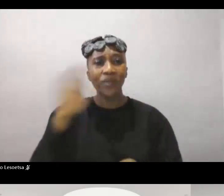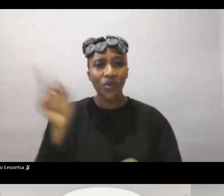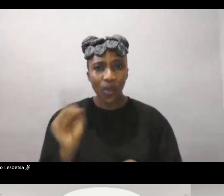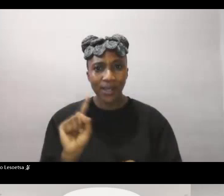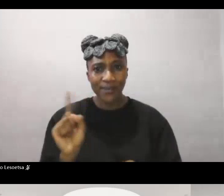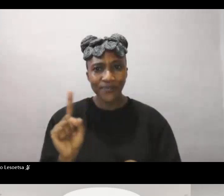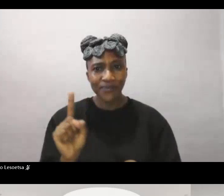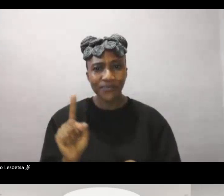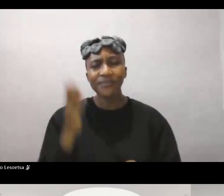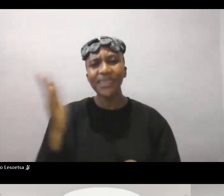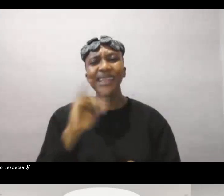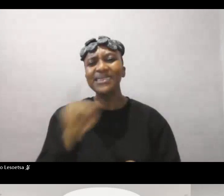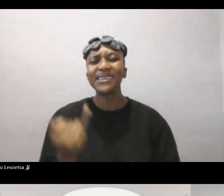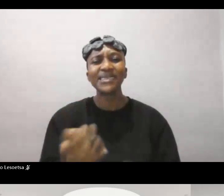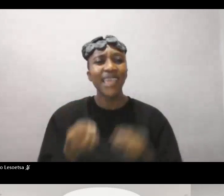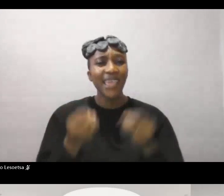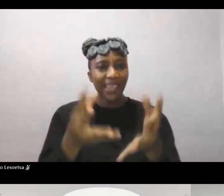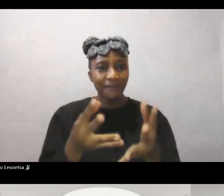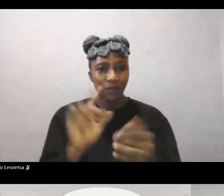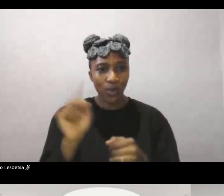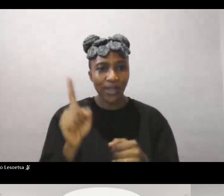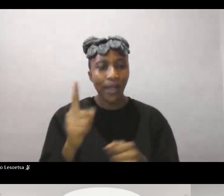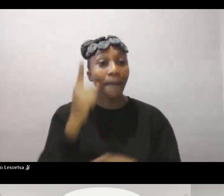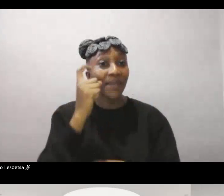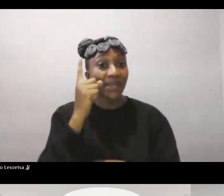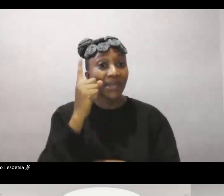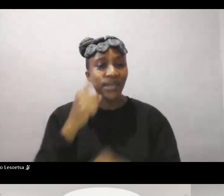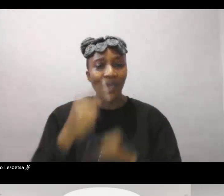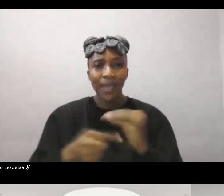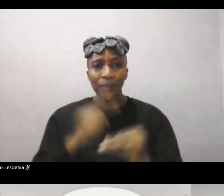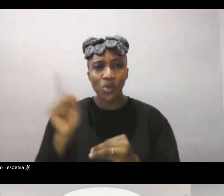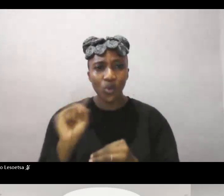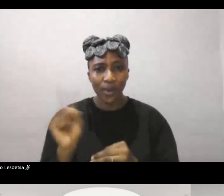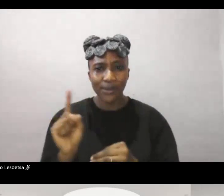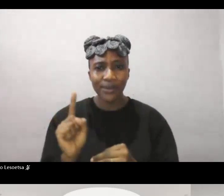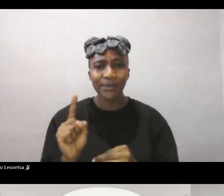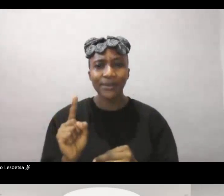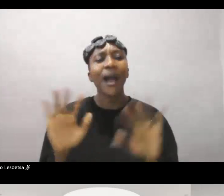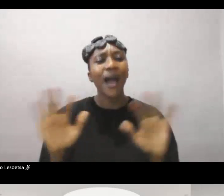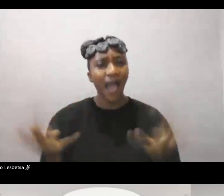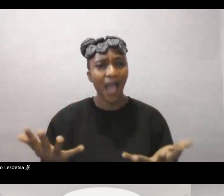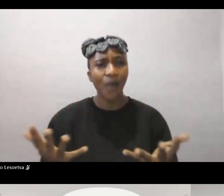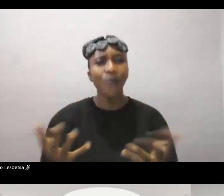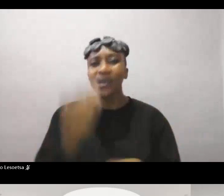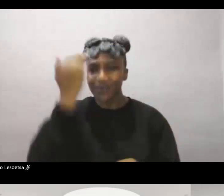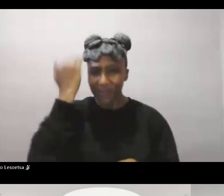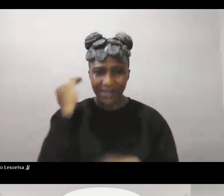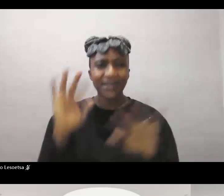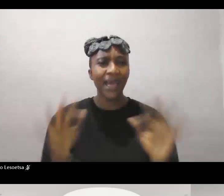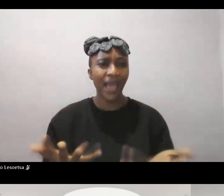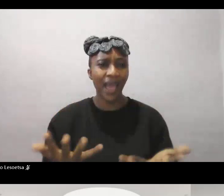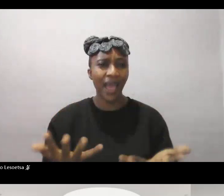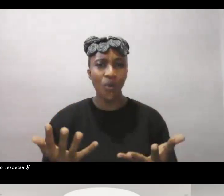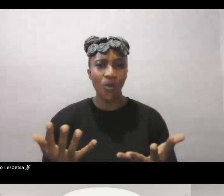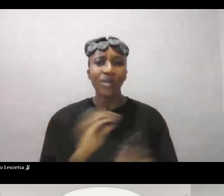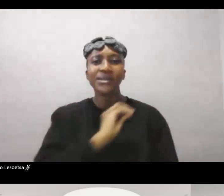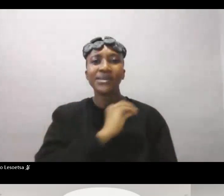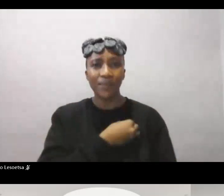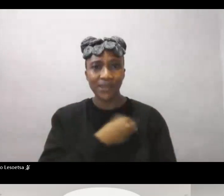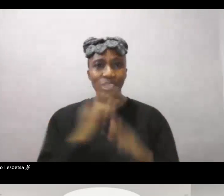just gives you a picture of, how it is, the experience of disability, in society.